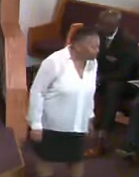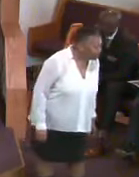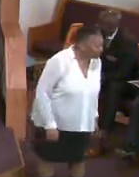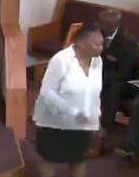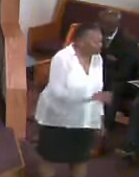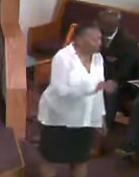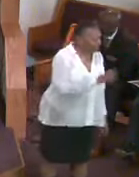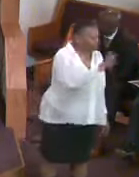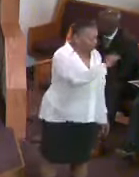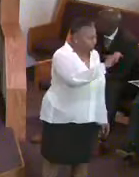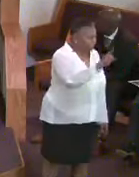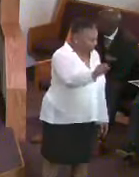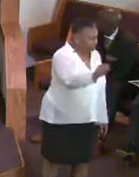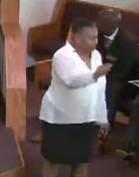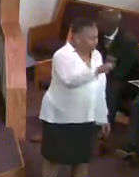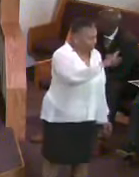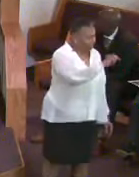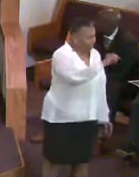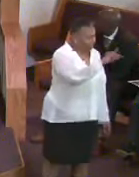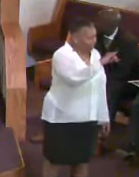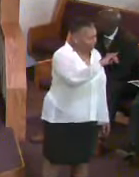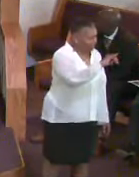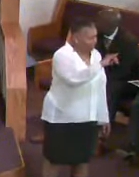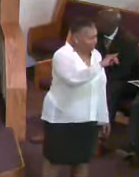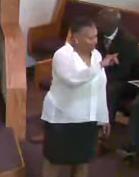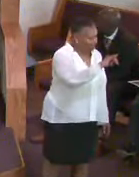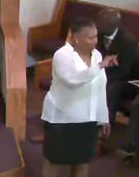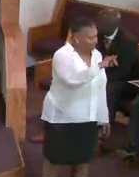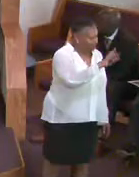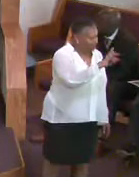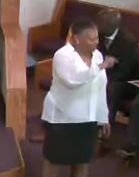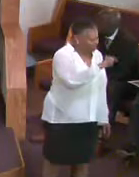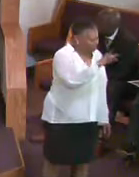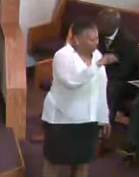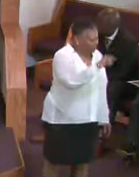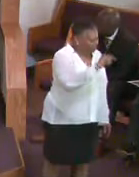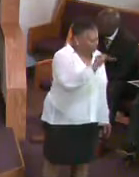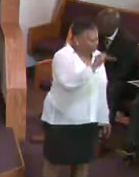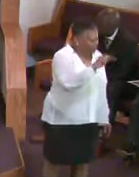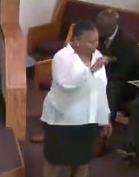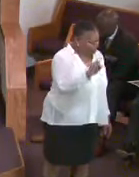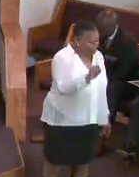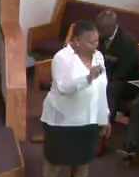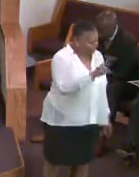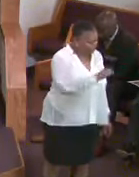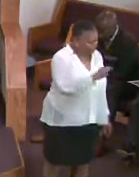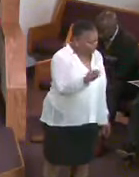Thank you.